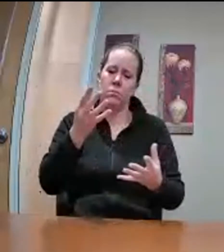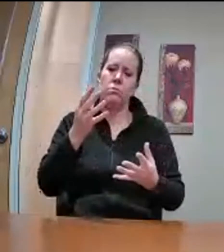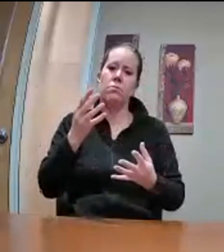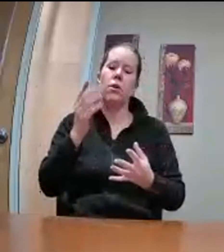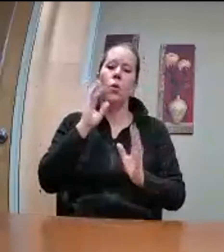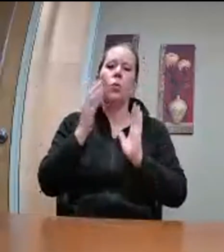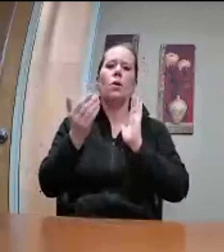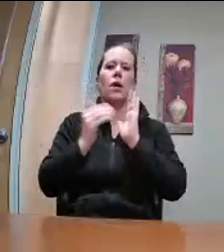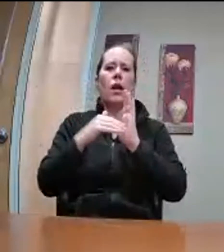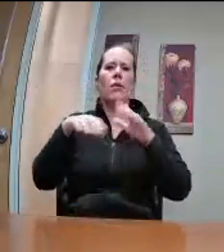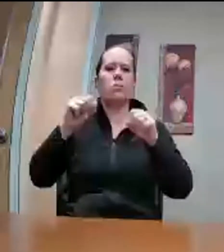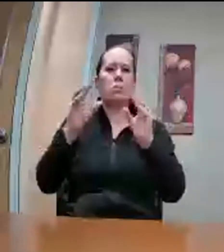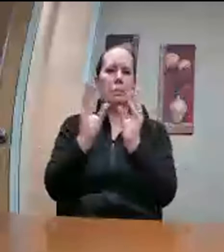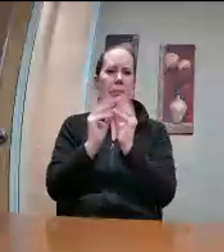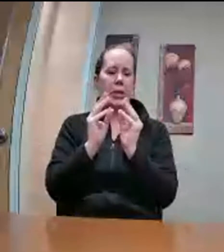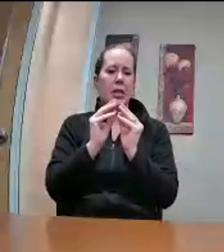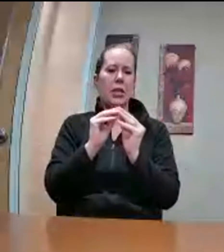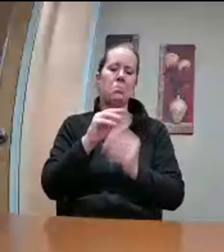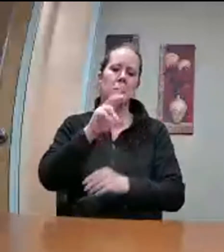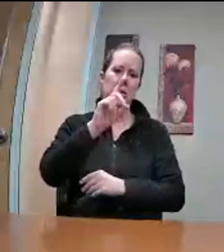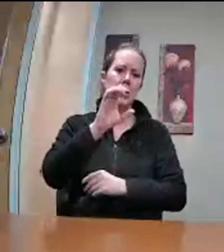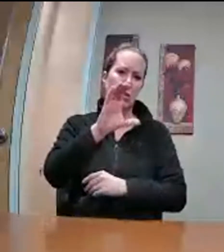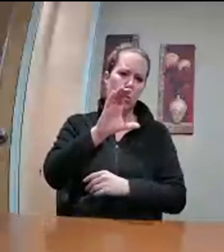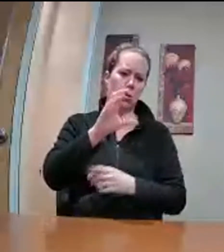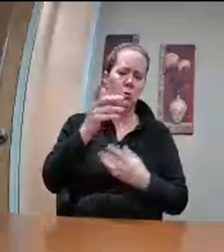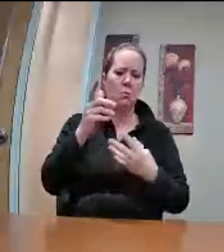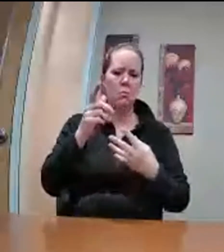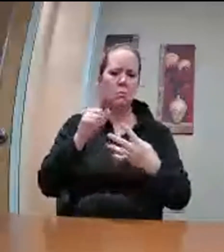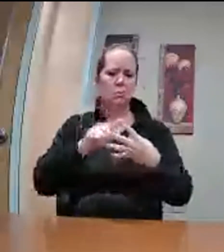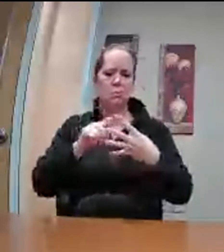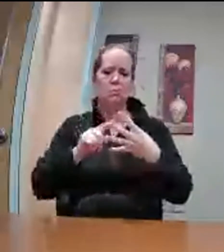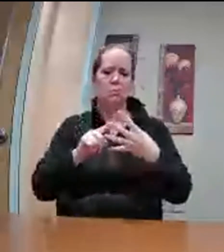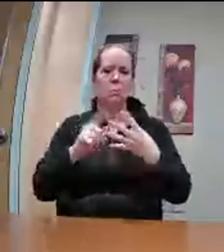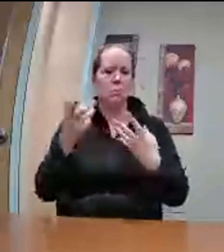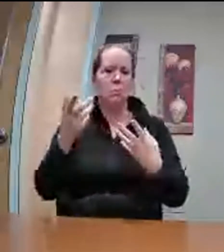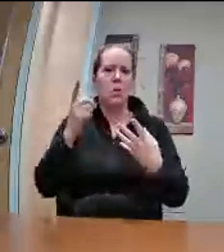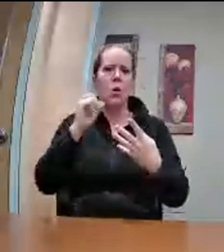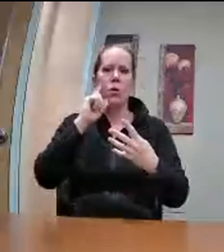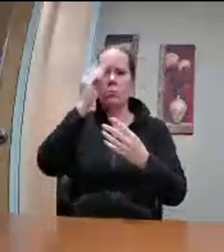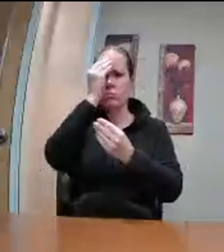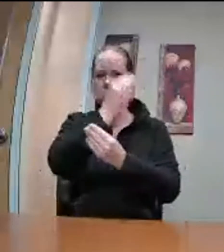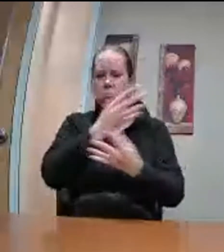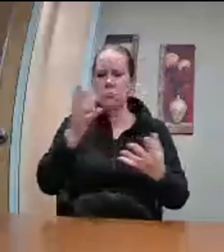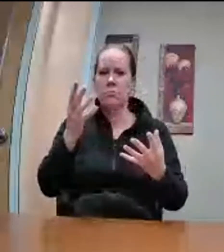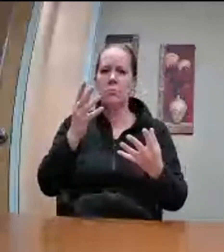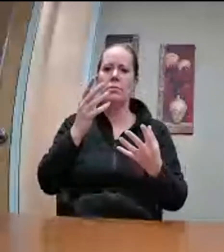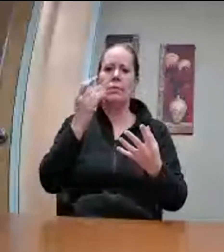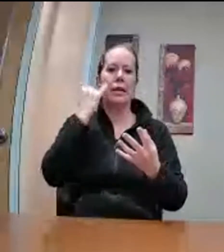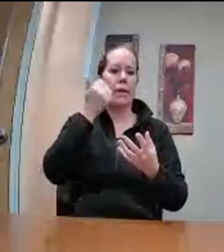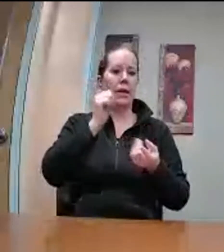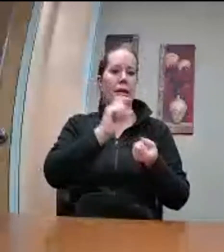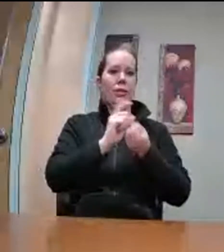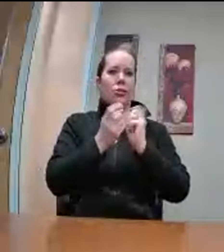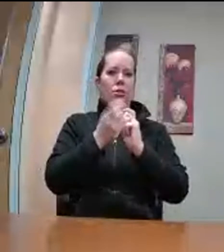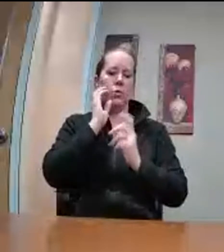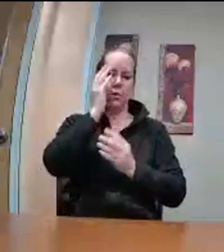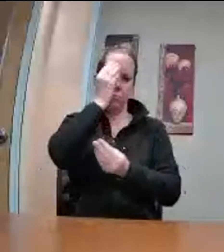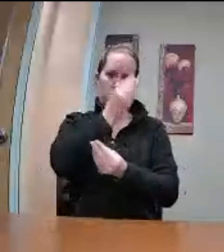family meeting in December so that we can keep you informed as to what's going